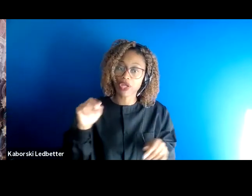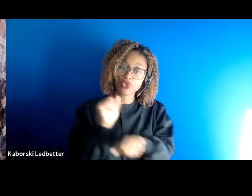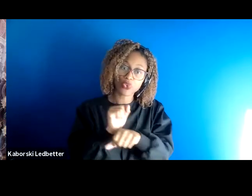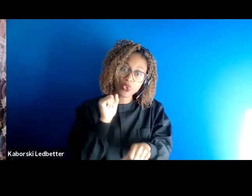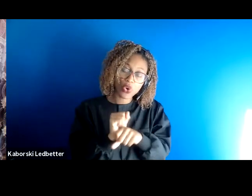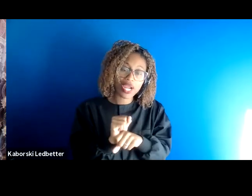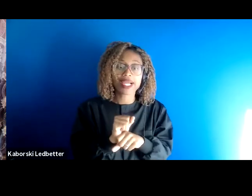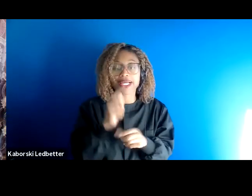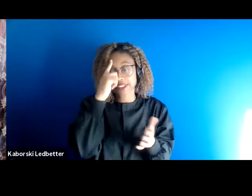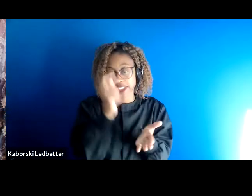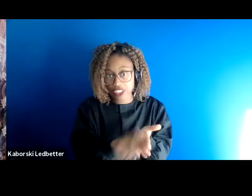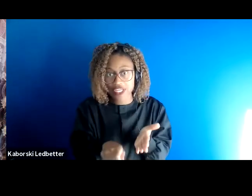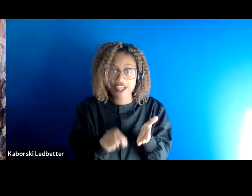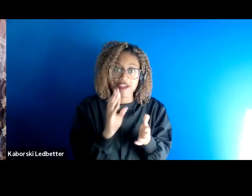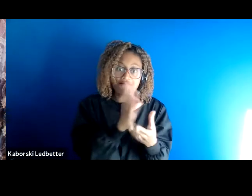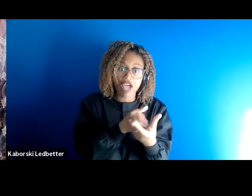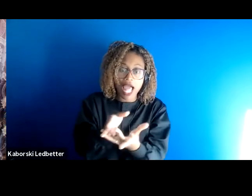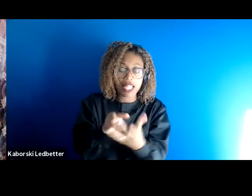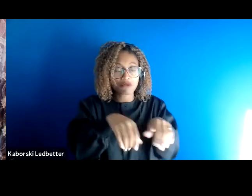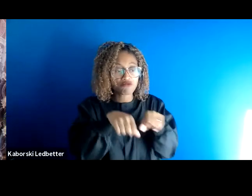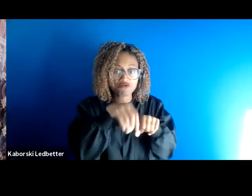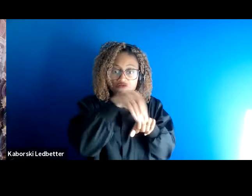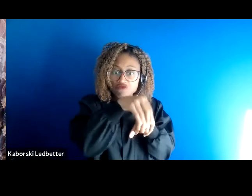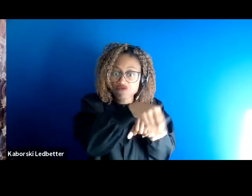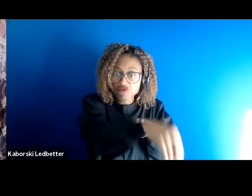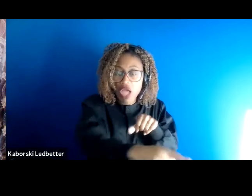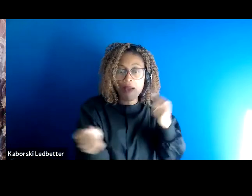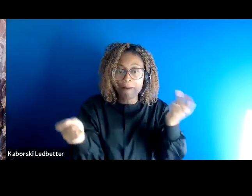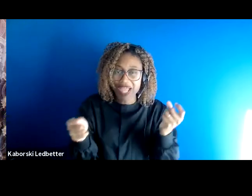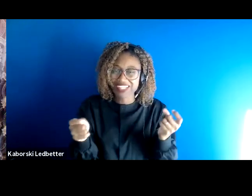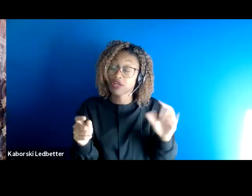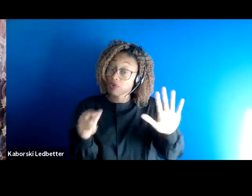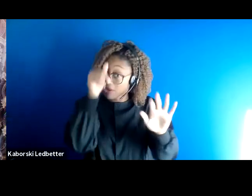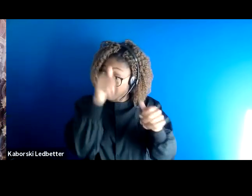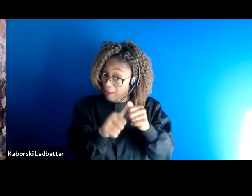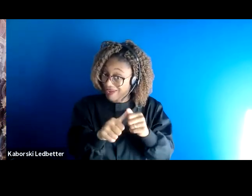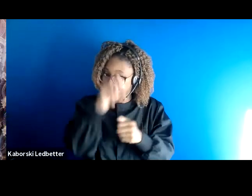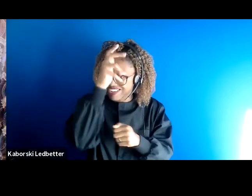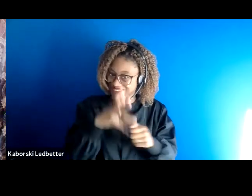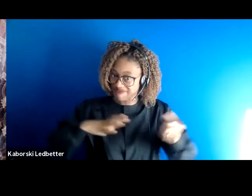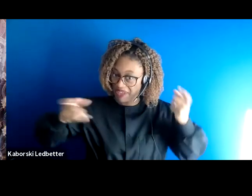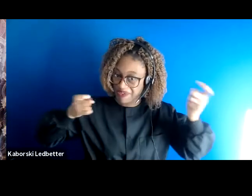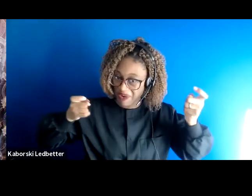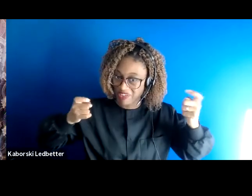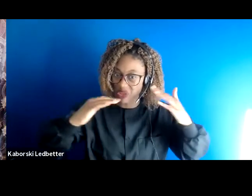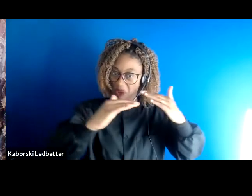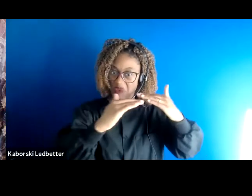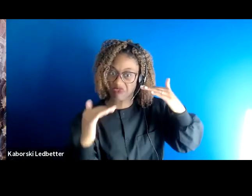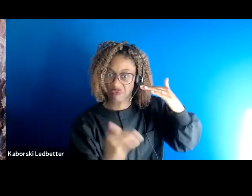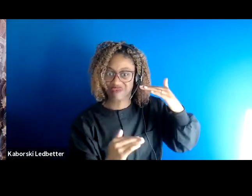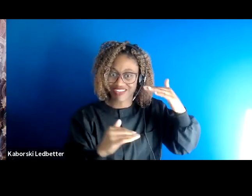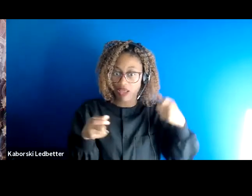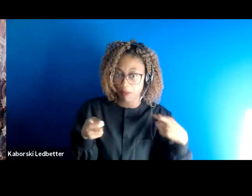or management work or lay management, because still sexism, but also in this case,